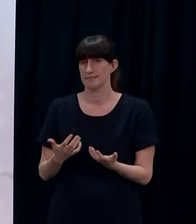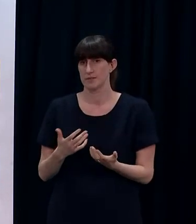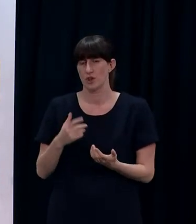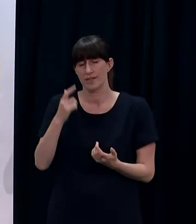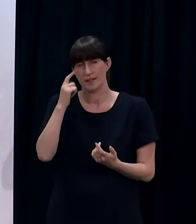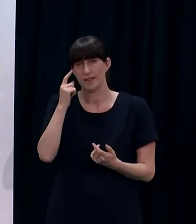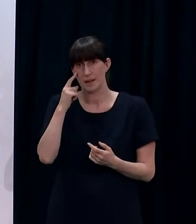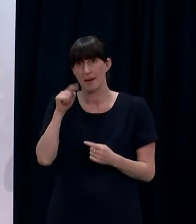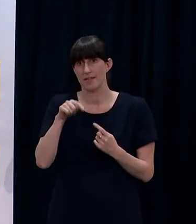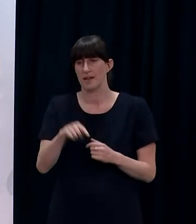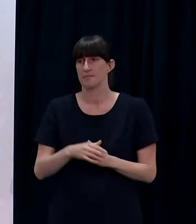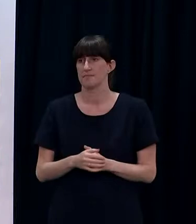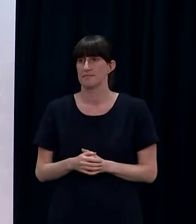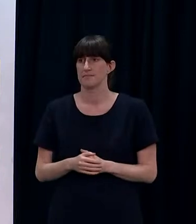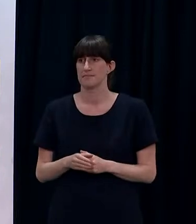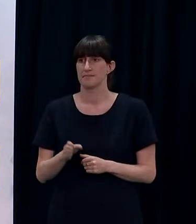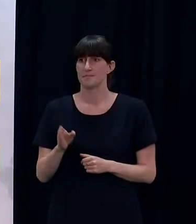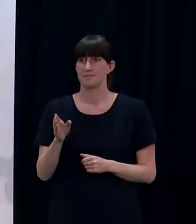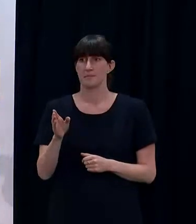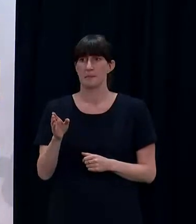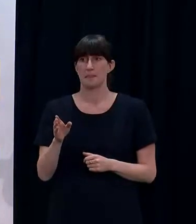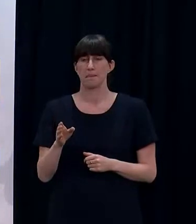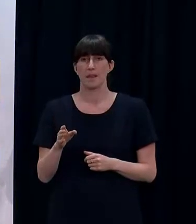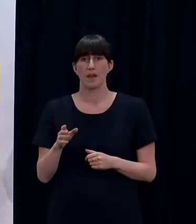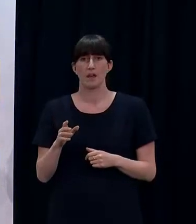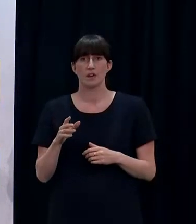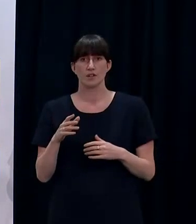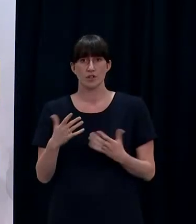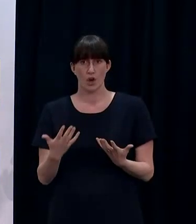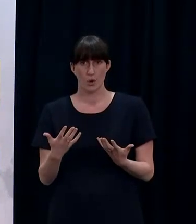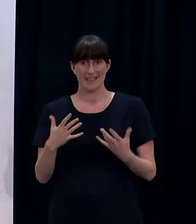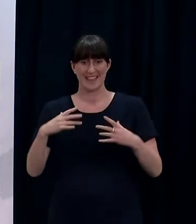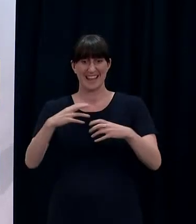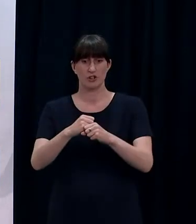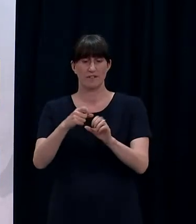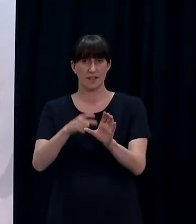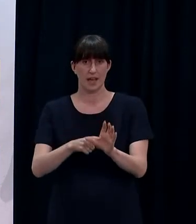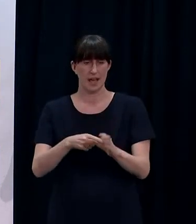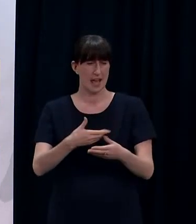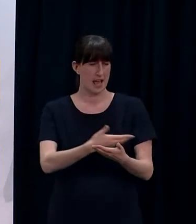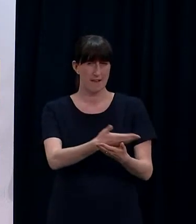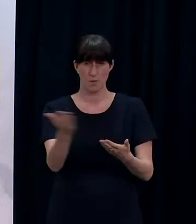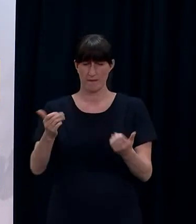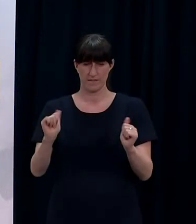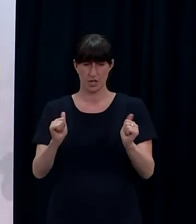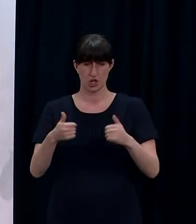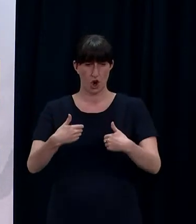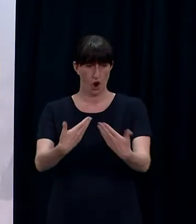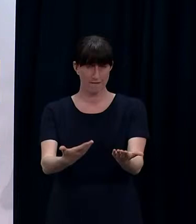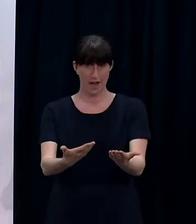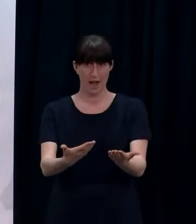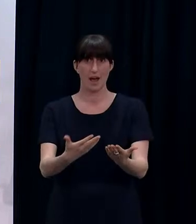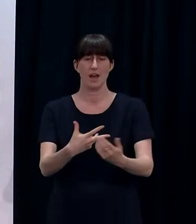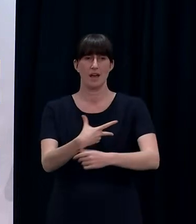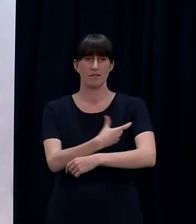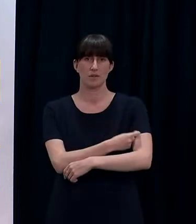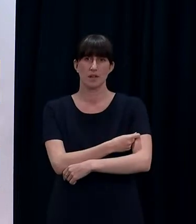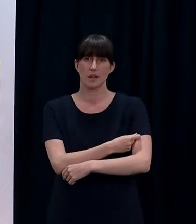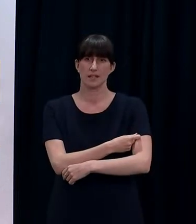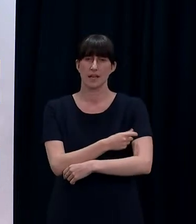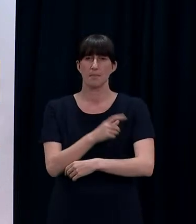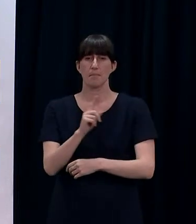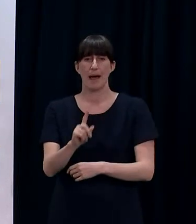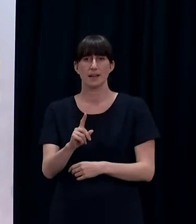every employee more or less has been offered a vaccination, where MB probably needs to issue some guidance to employers who are a wee bit confused about what to do with